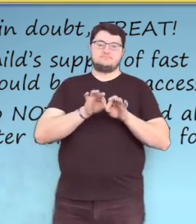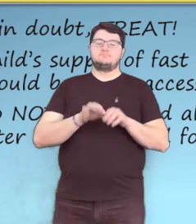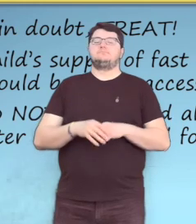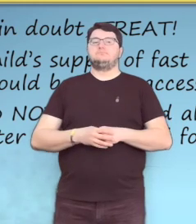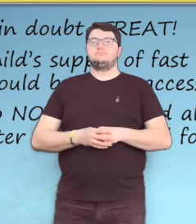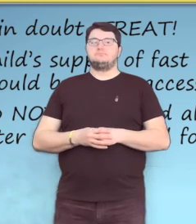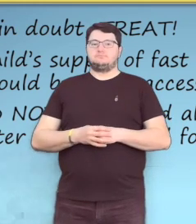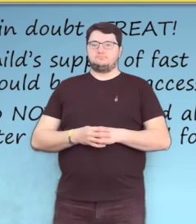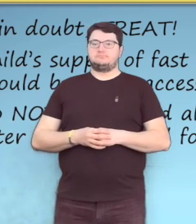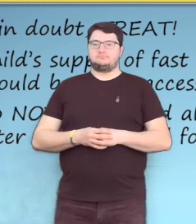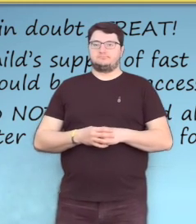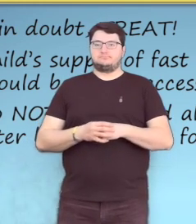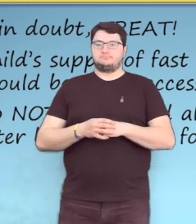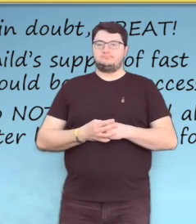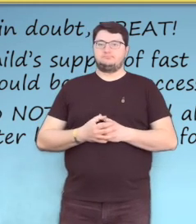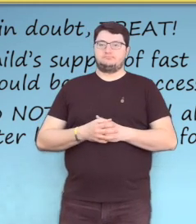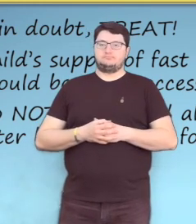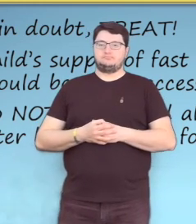hypoglycemia.